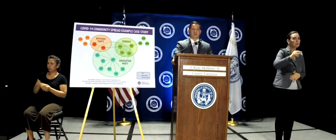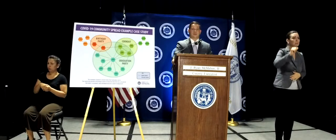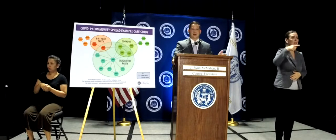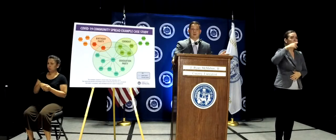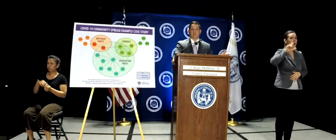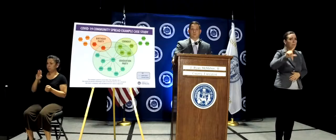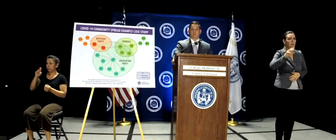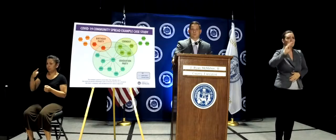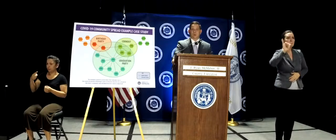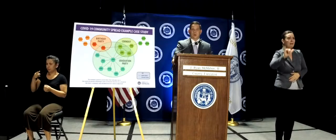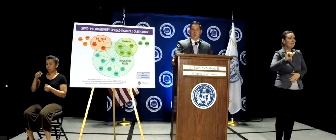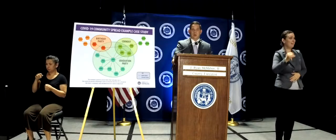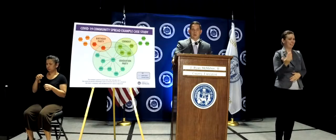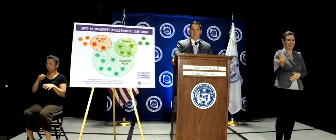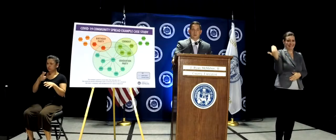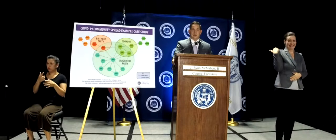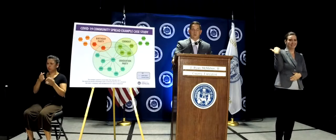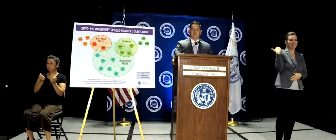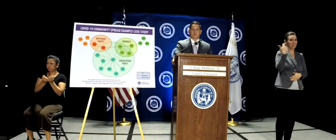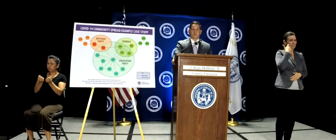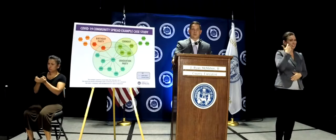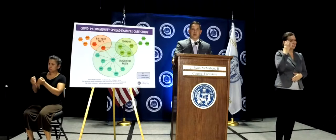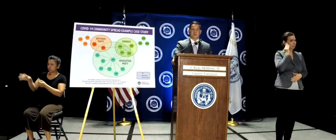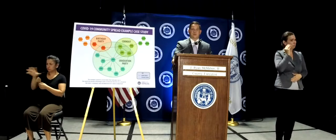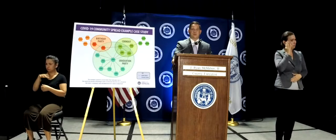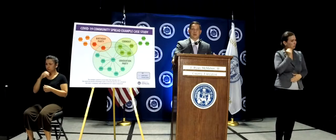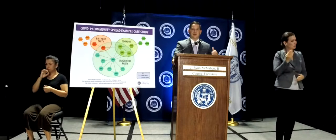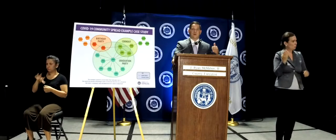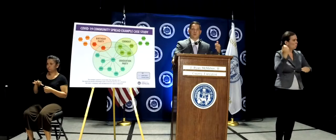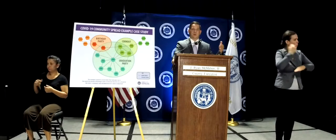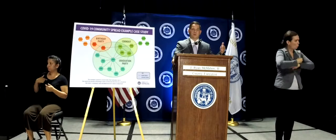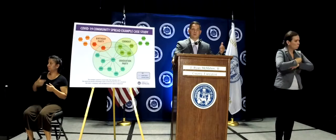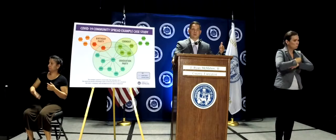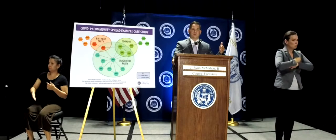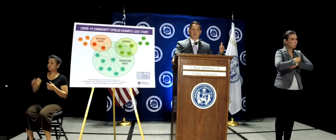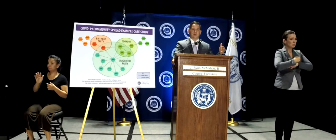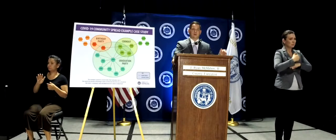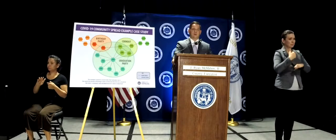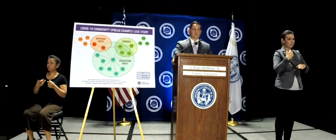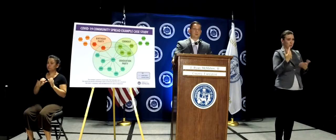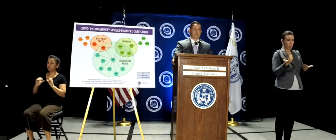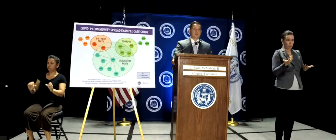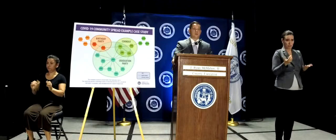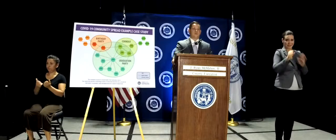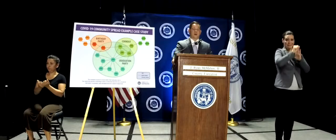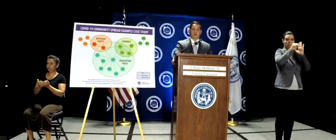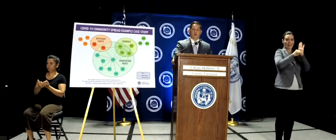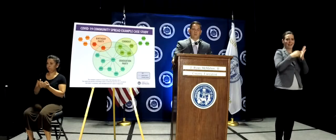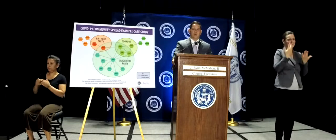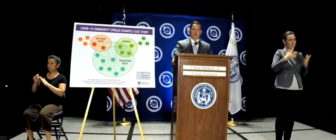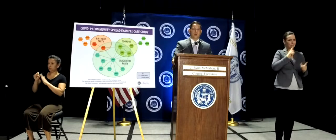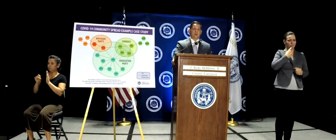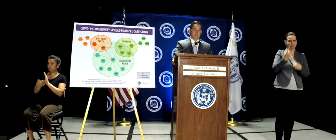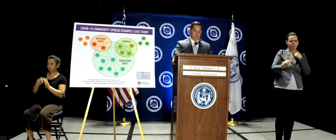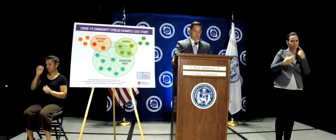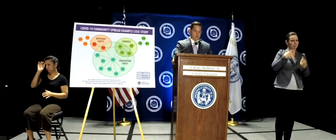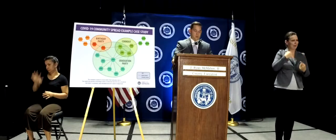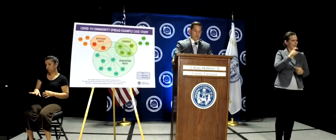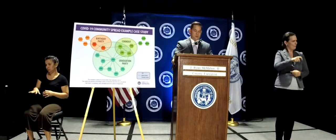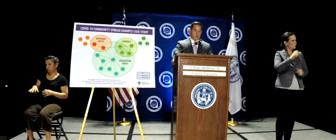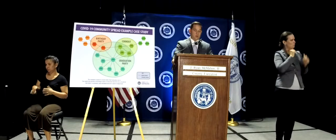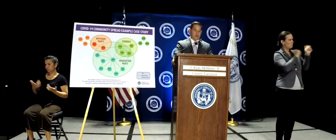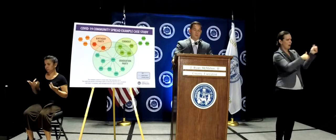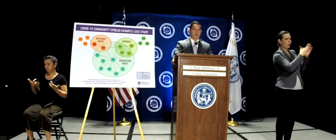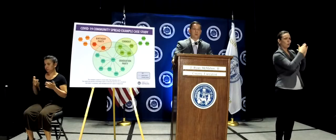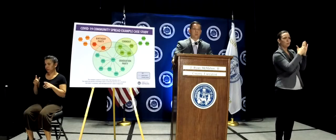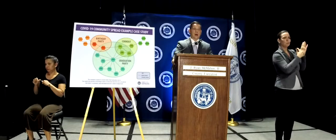needed to be shut down. And that was something that the state government said we needed to do. The federal government agreed. We